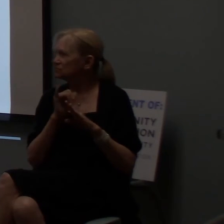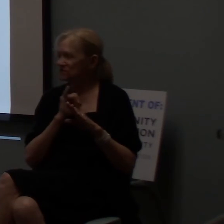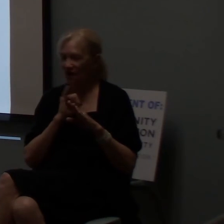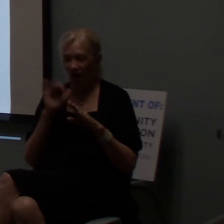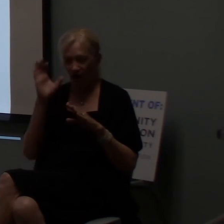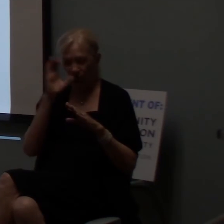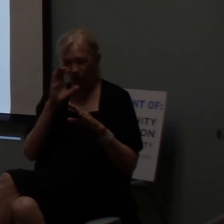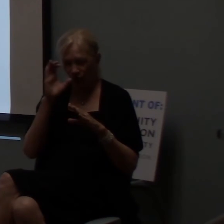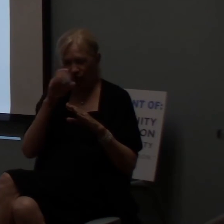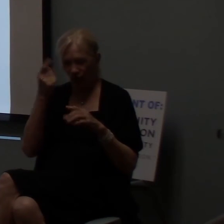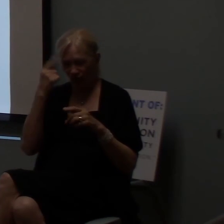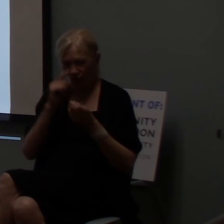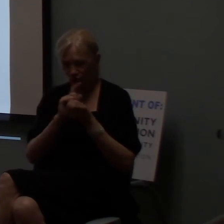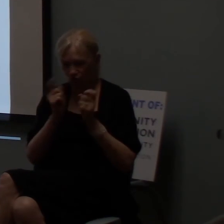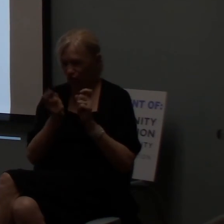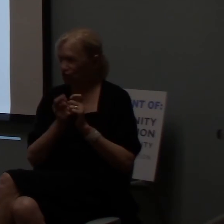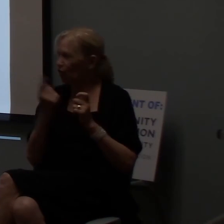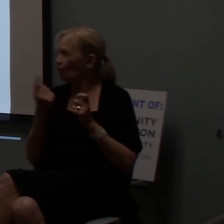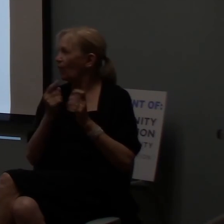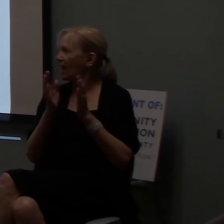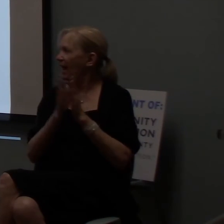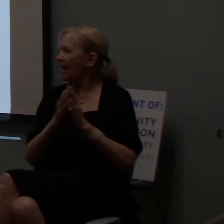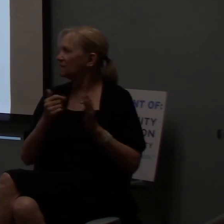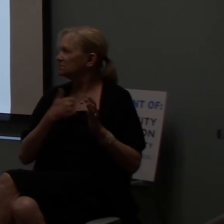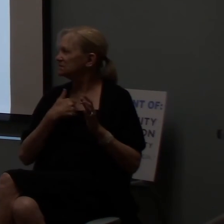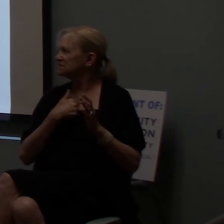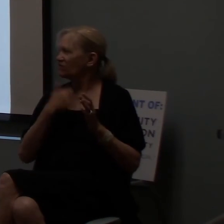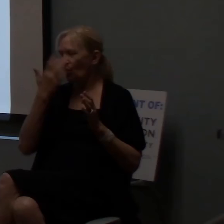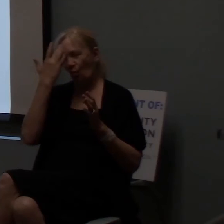I always ask myself, why change?